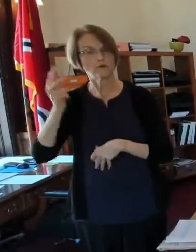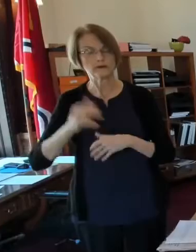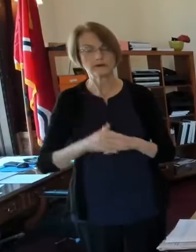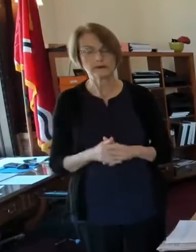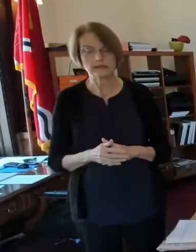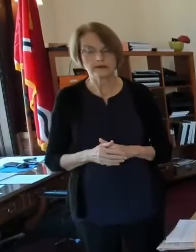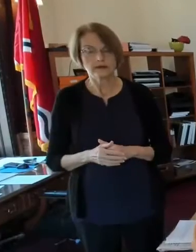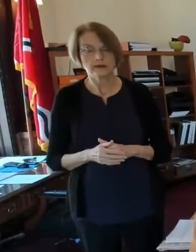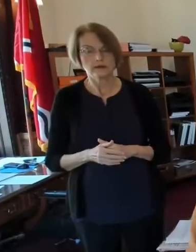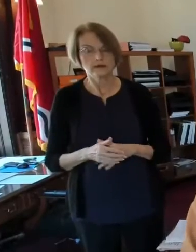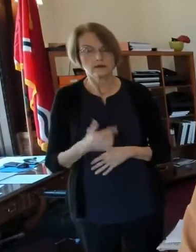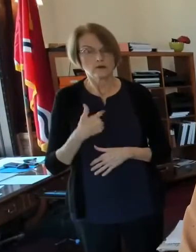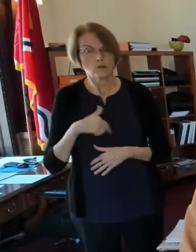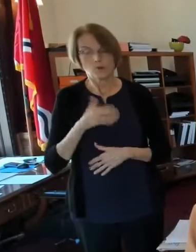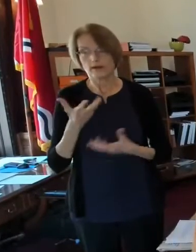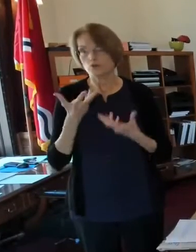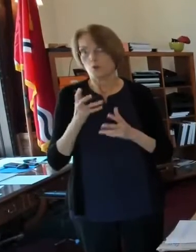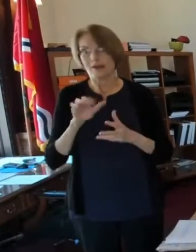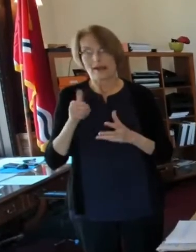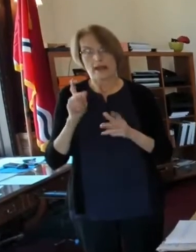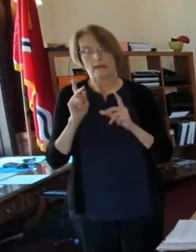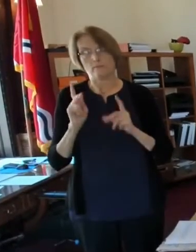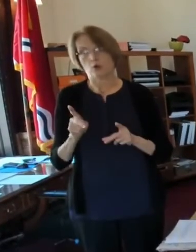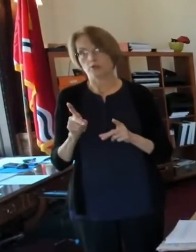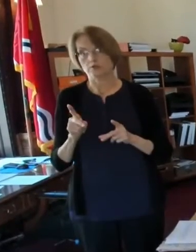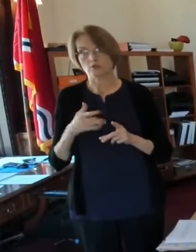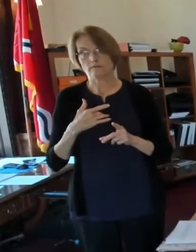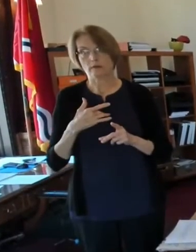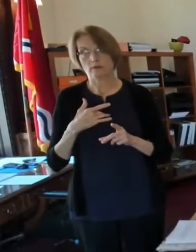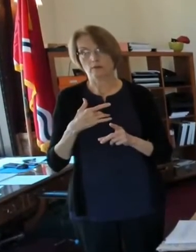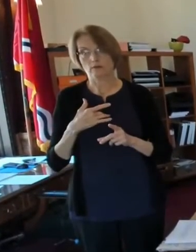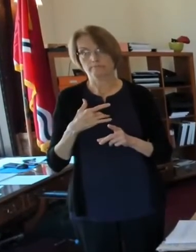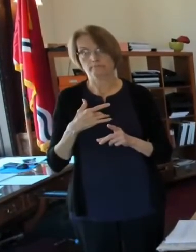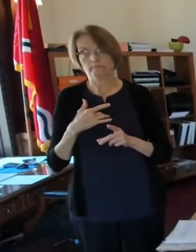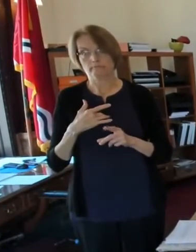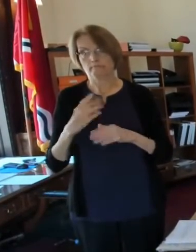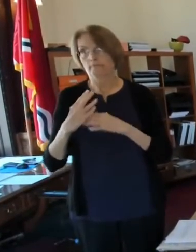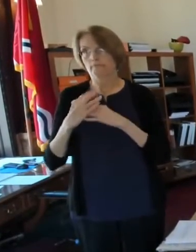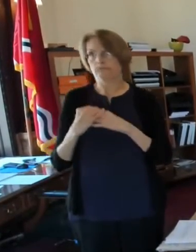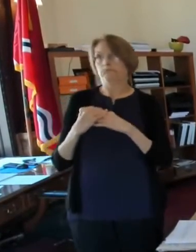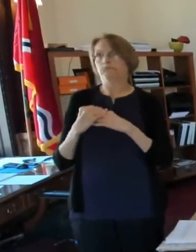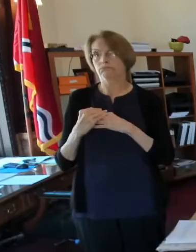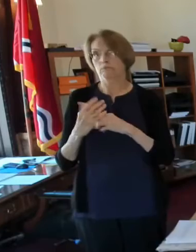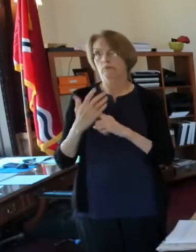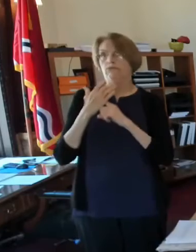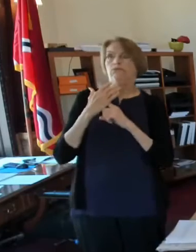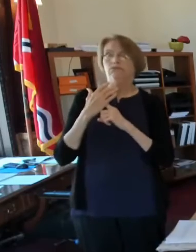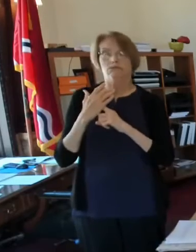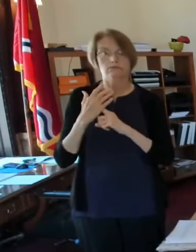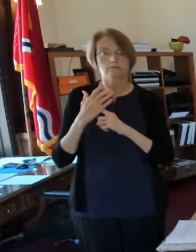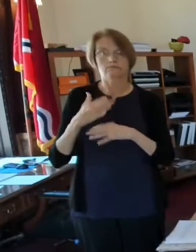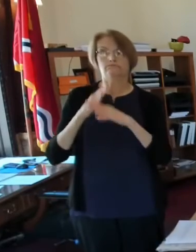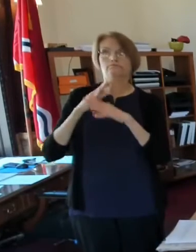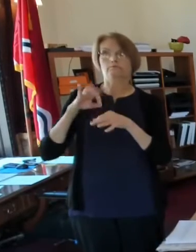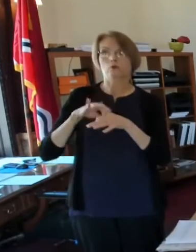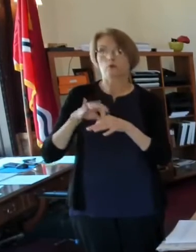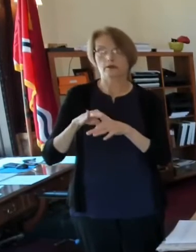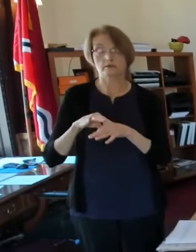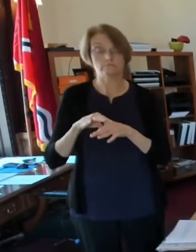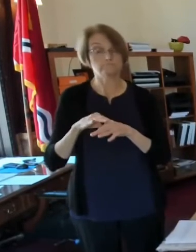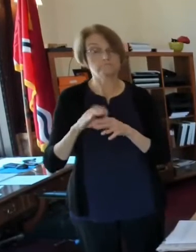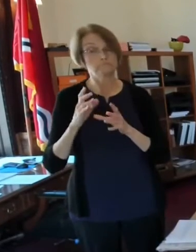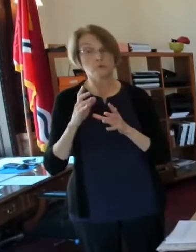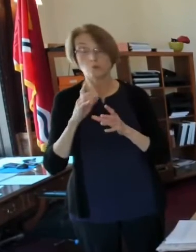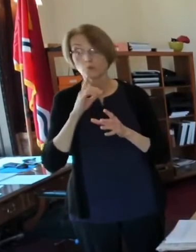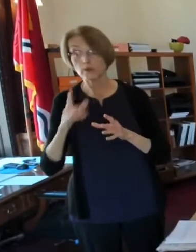we never want to have any voter suppression or intimidation. And for the most part, we have not had that